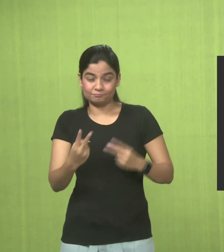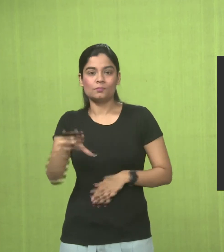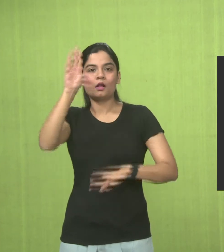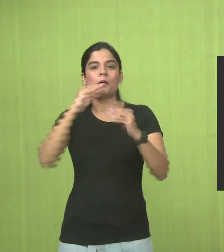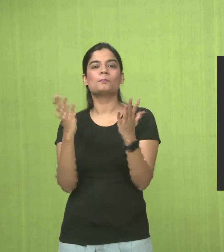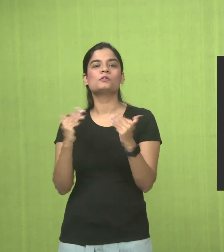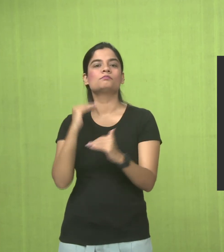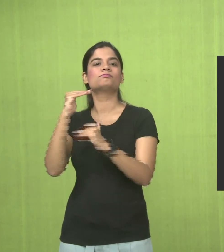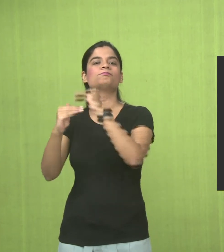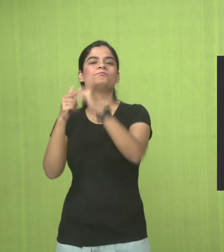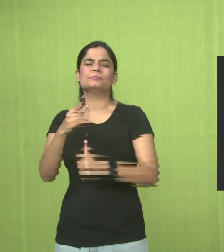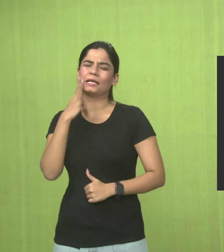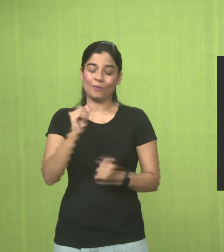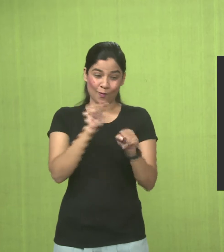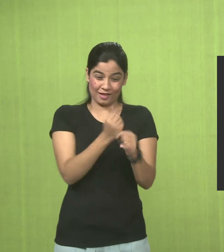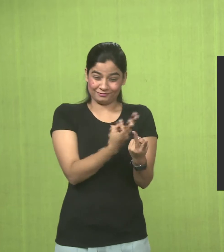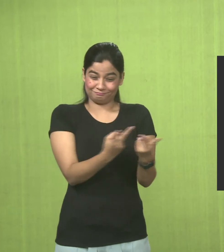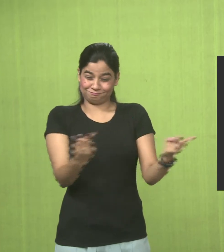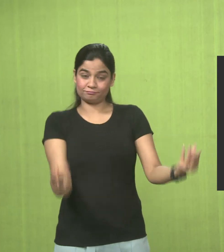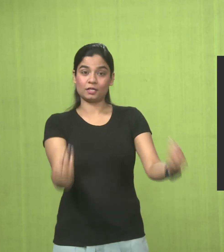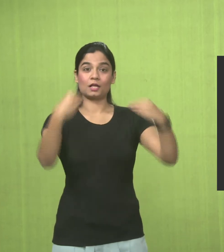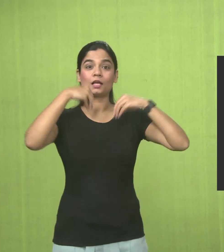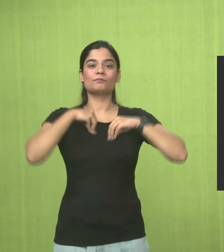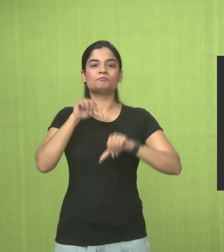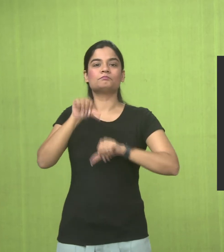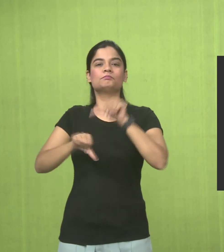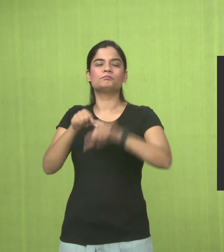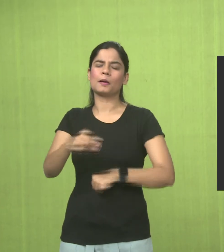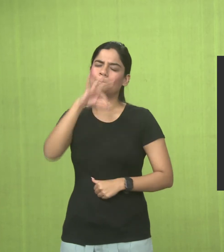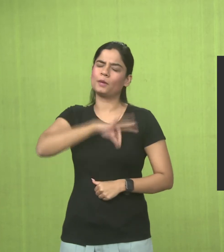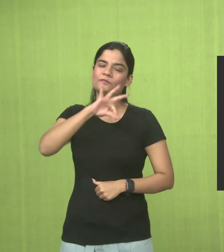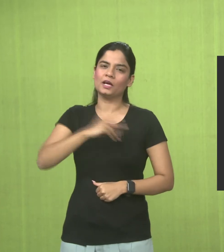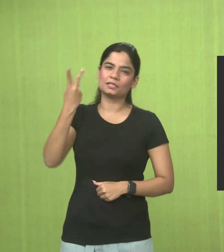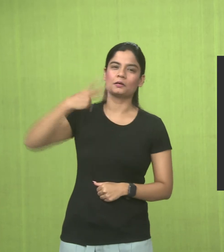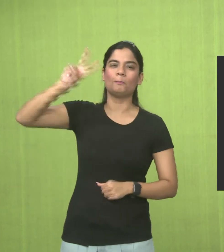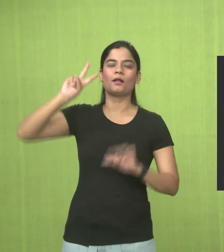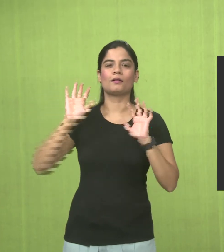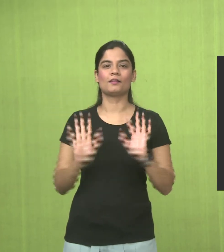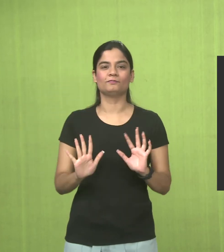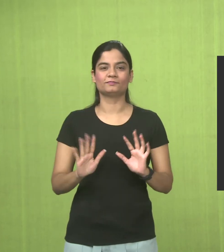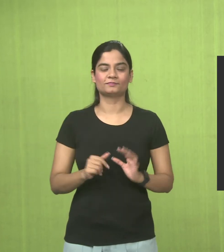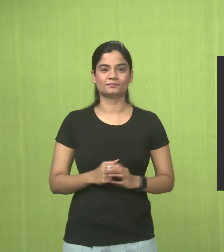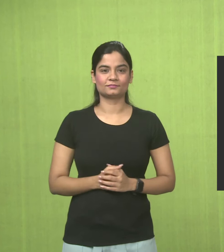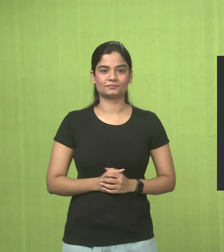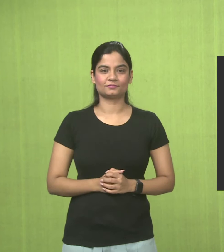Learning a skill and then doing a job is also an aspect which you can follow. It is beneficial in the long